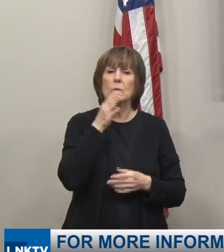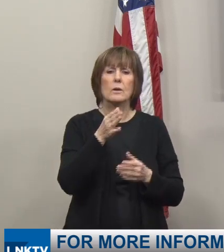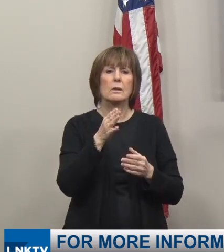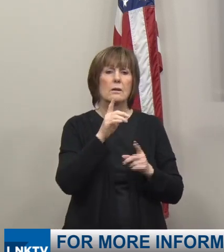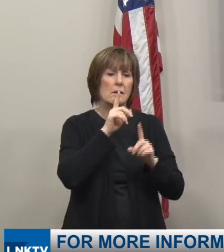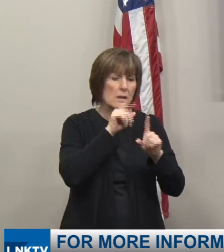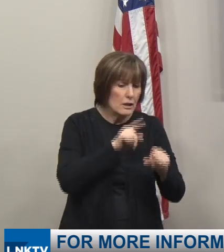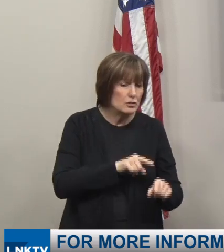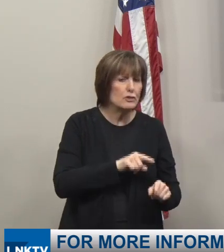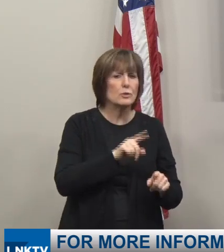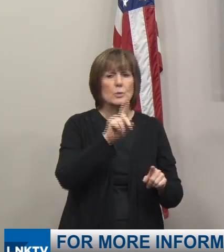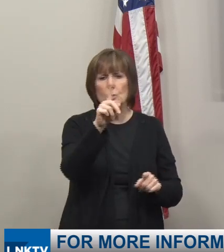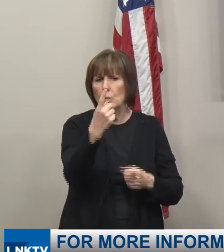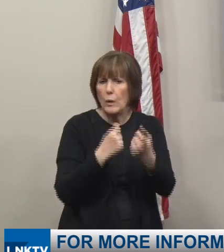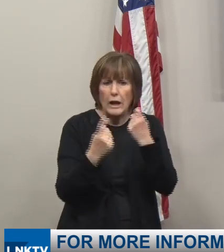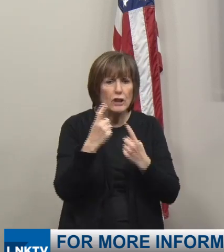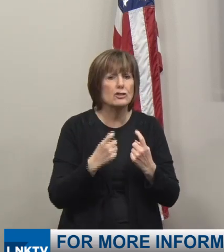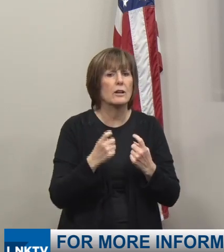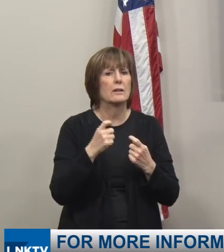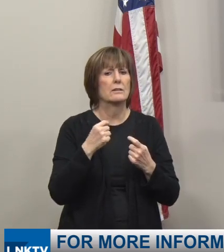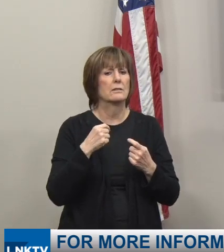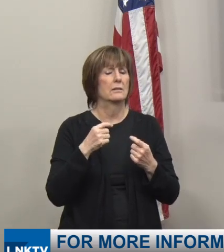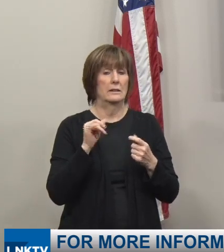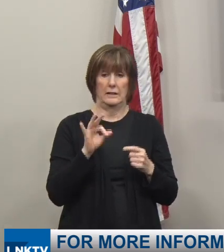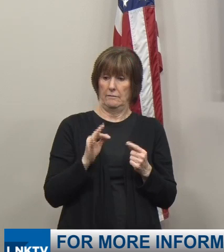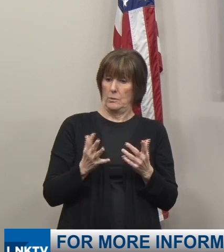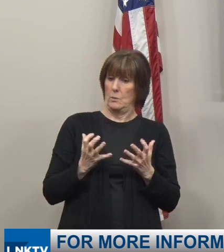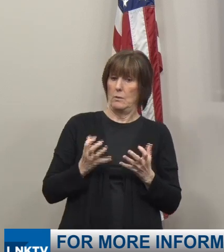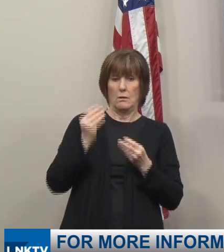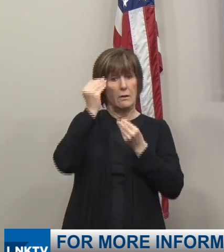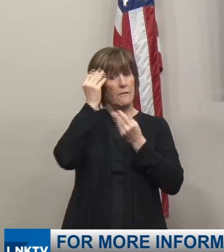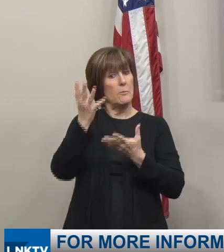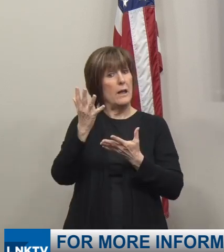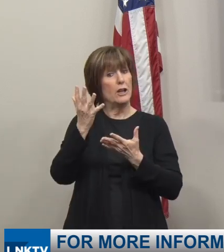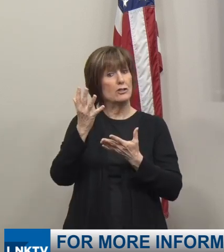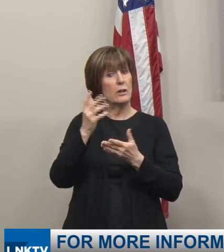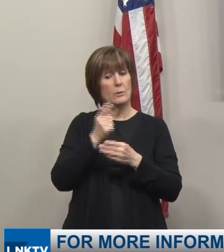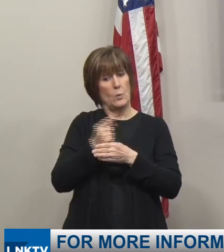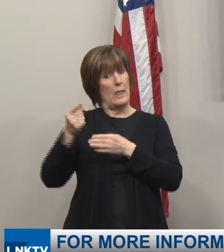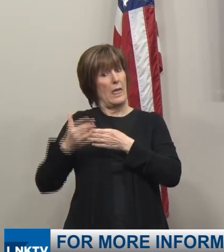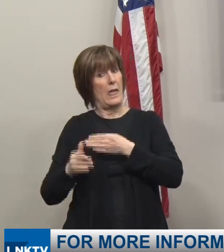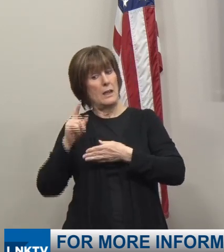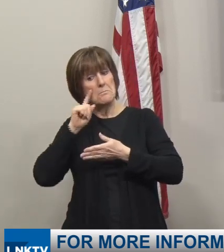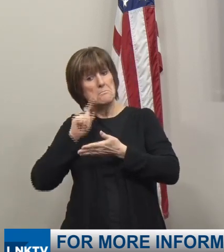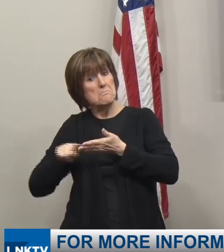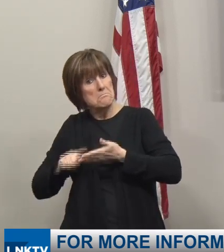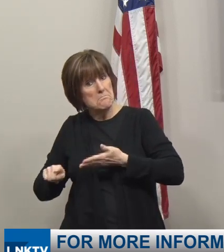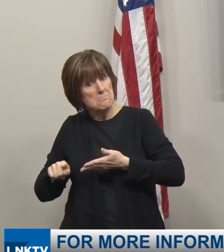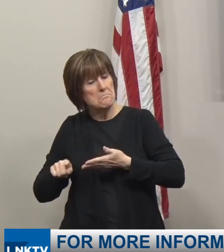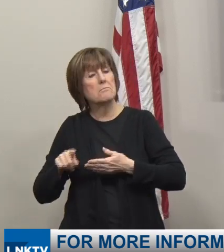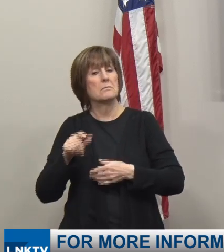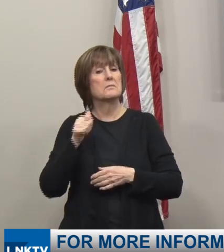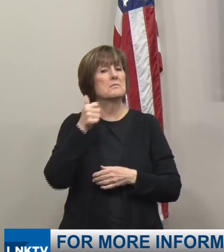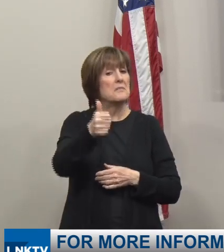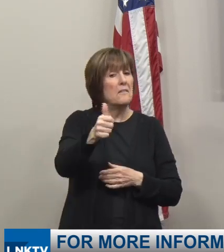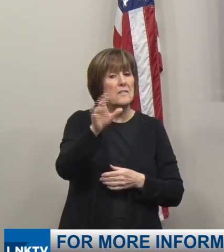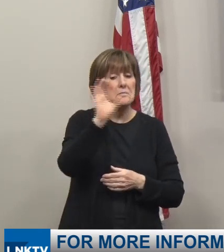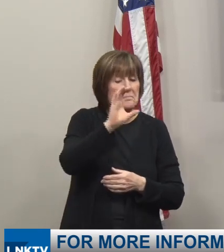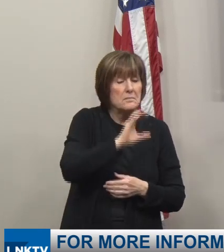answer and I will stay and answer questions that I can. If you want some information over the course of the weekend, you can obviously browse at your